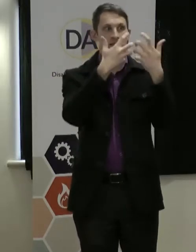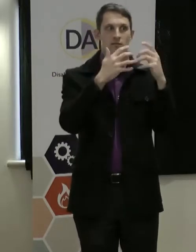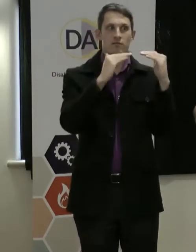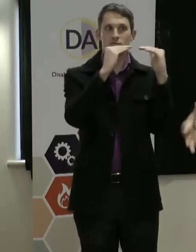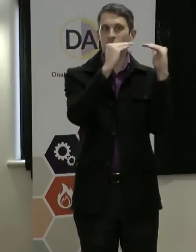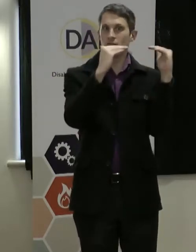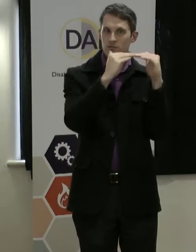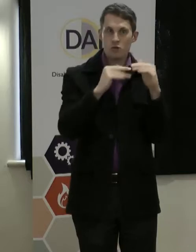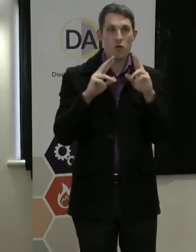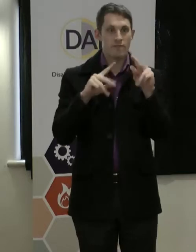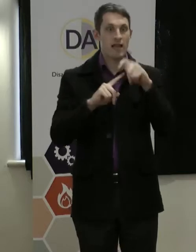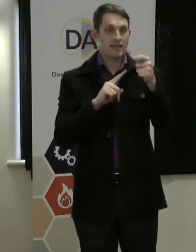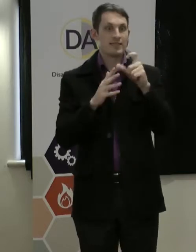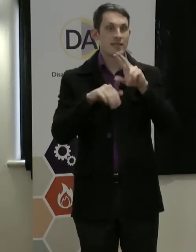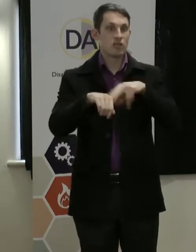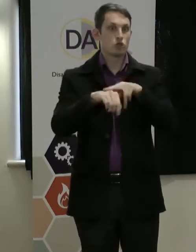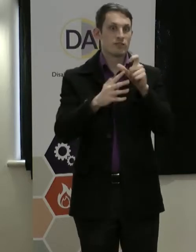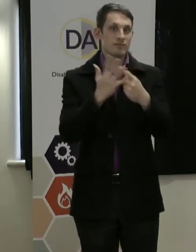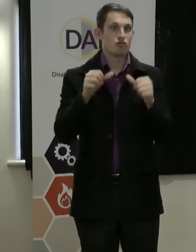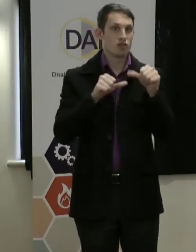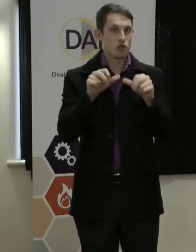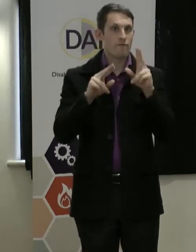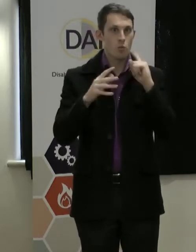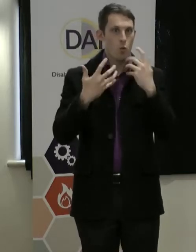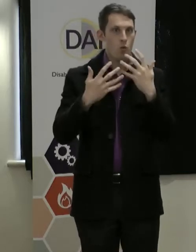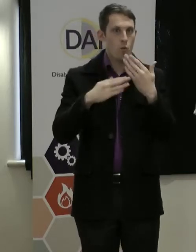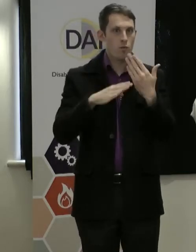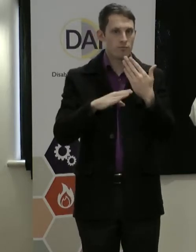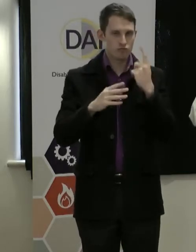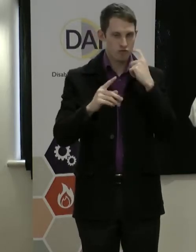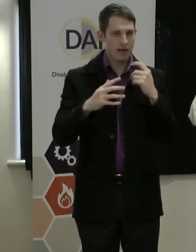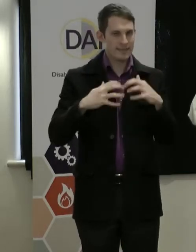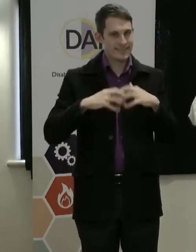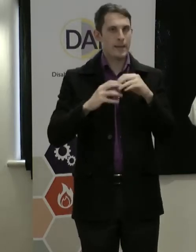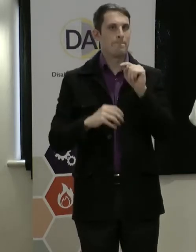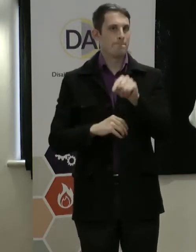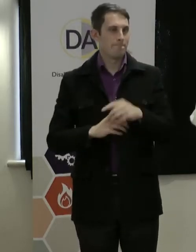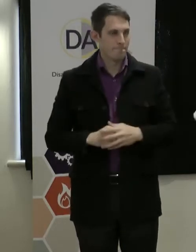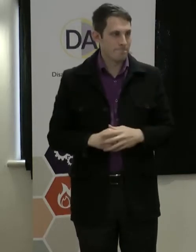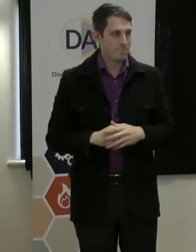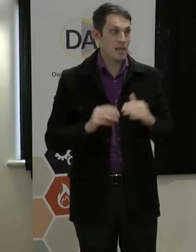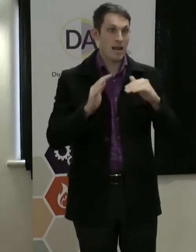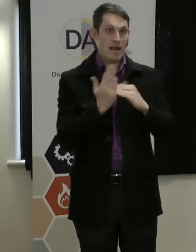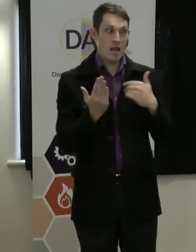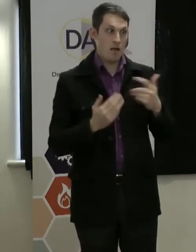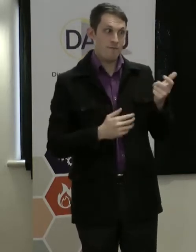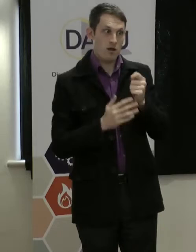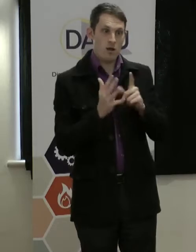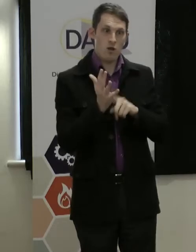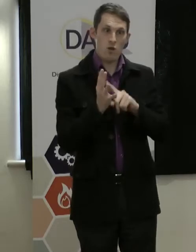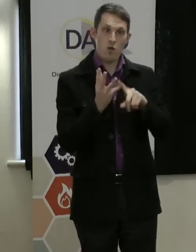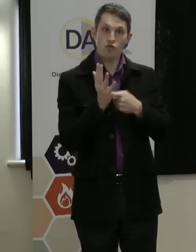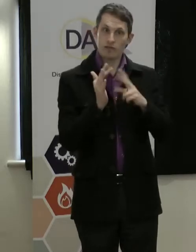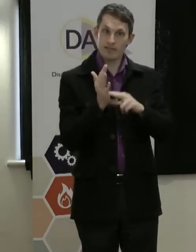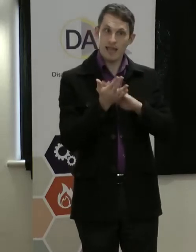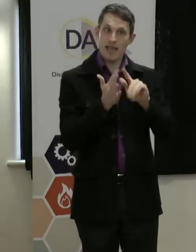National Disability Strategy, which is coming up next year. So without further ado, I'd like to introduce you to Lauren Henley, because she actually